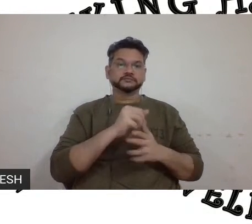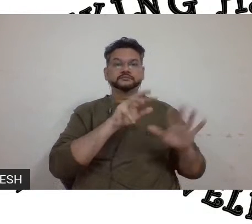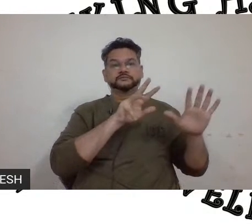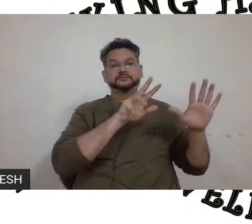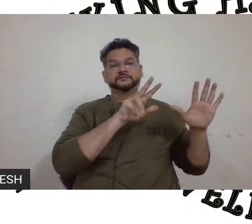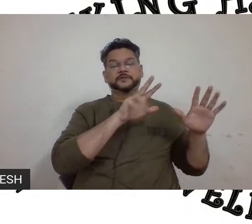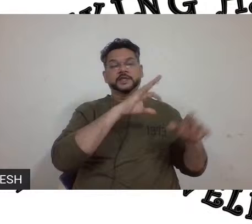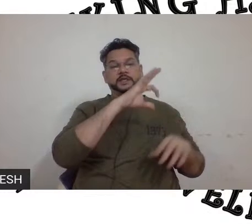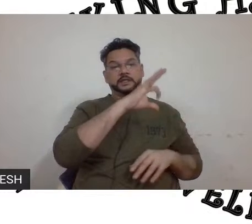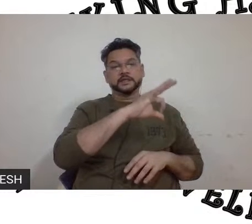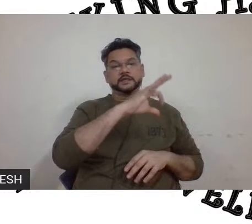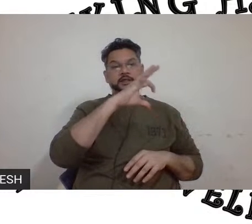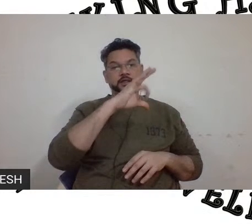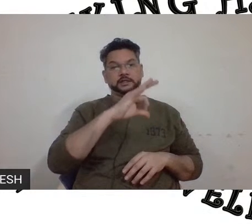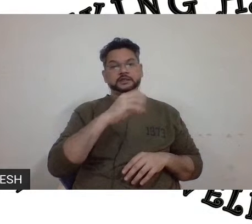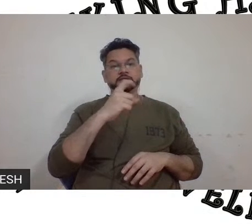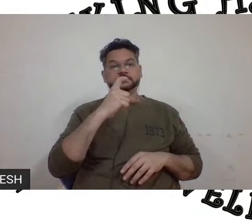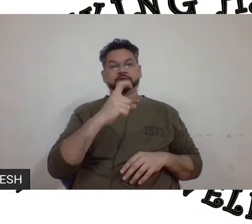99,759.